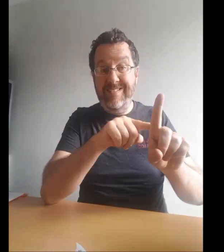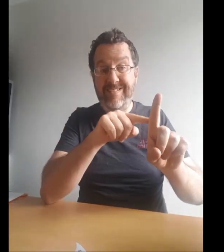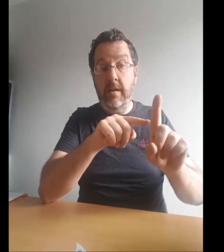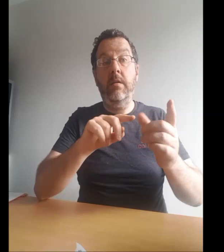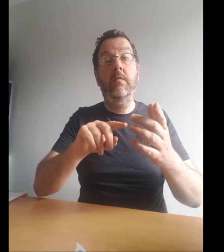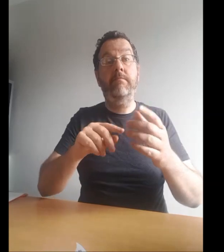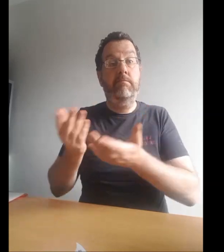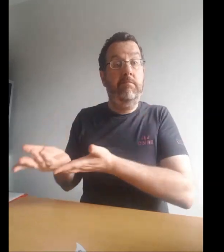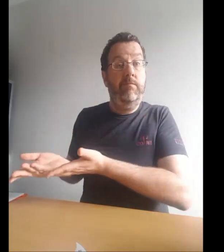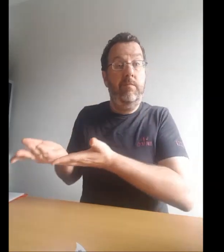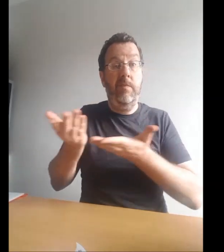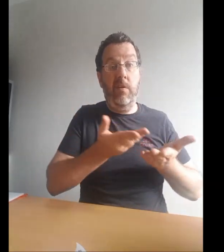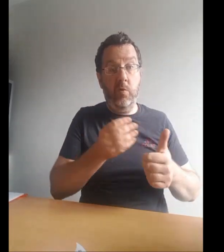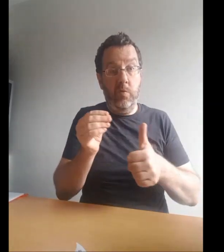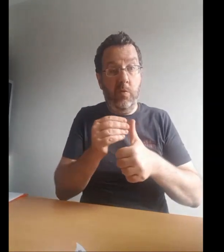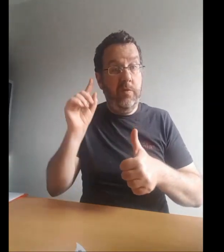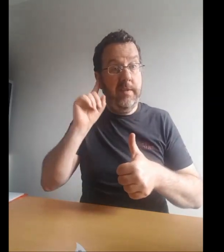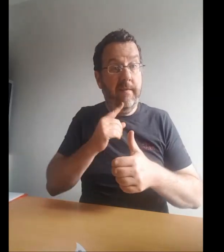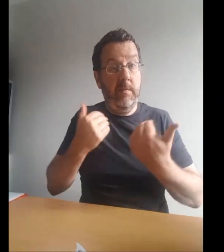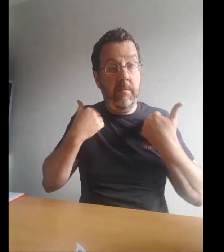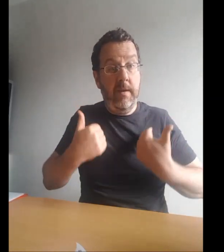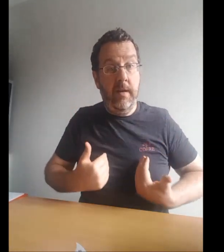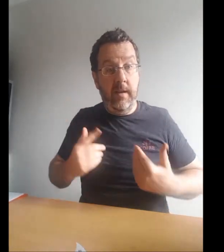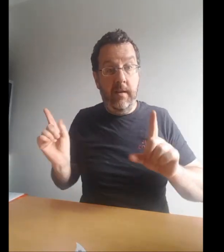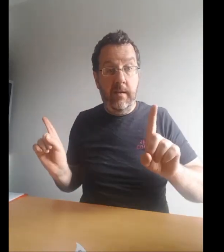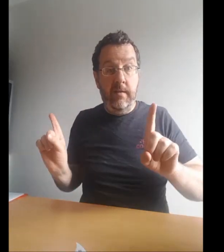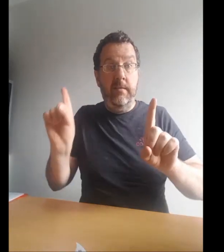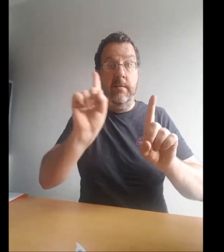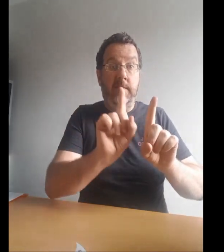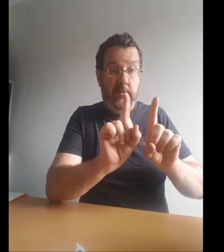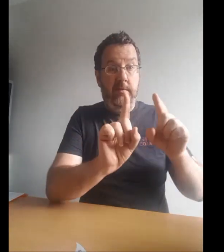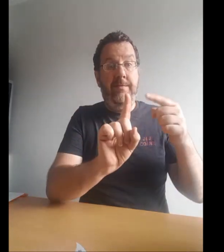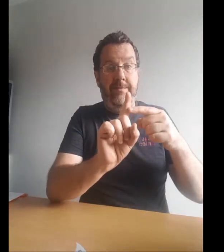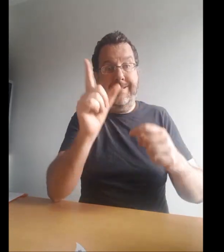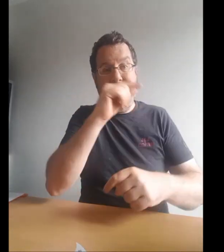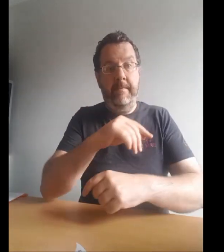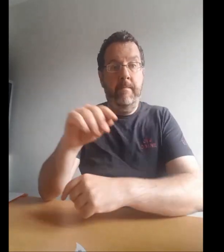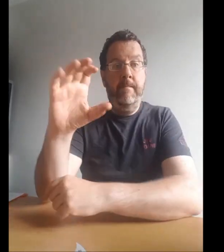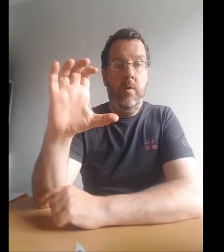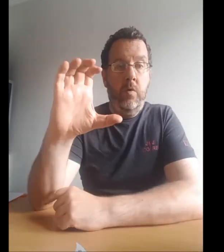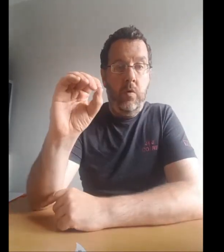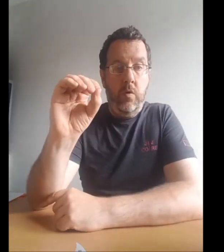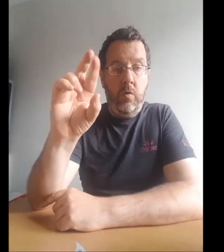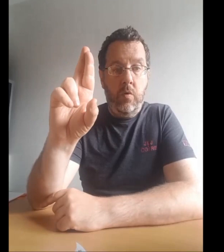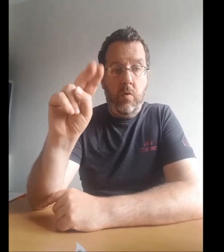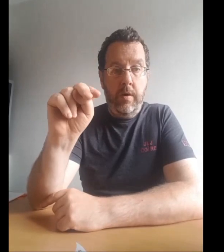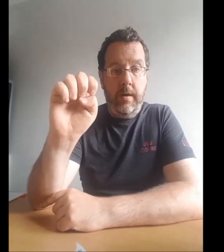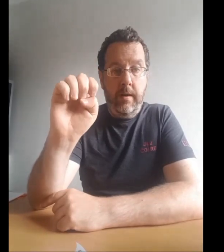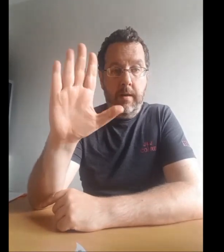brings another individual with him who's also deaf. This second deaf person's name is Cornelius